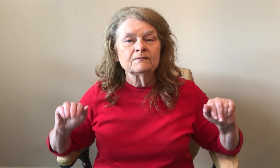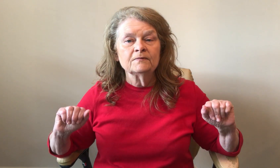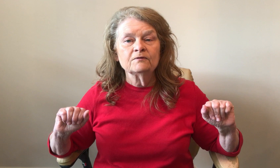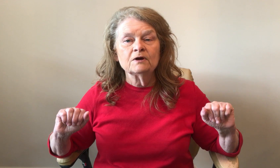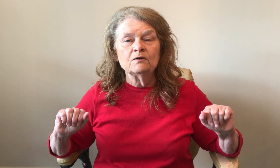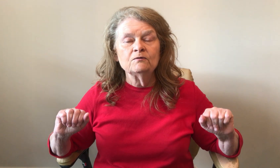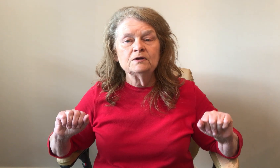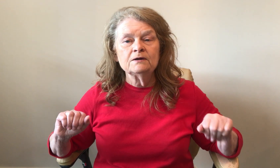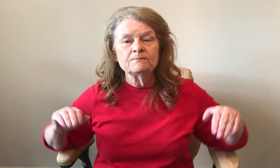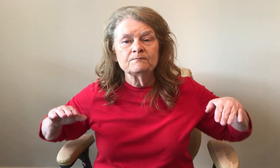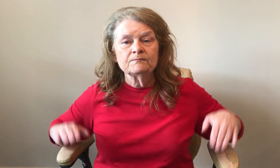Throne,